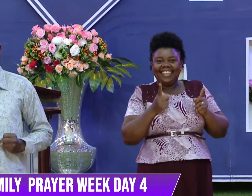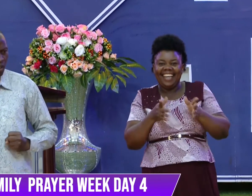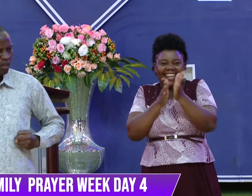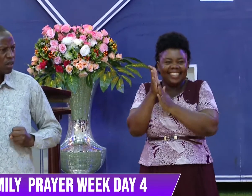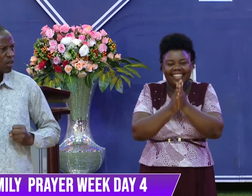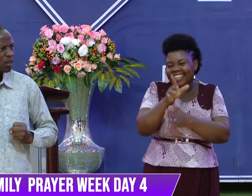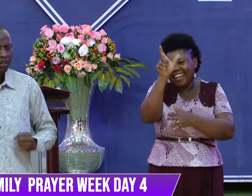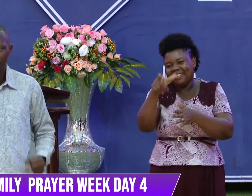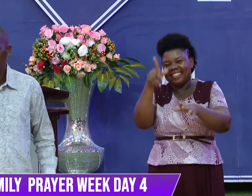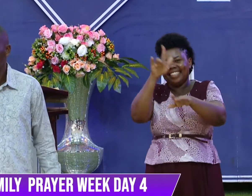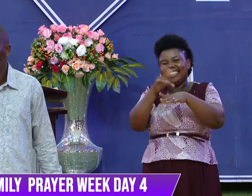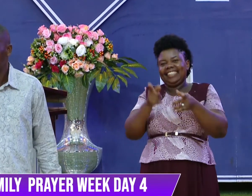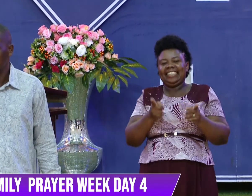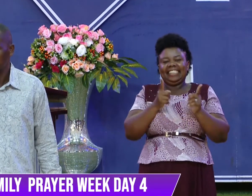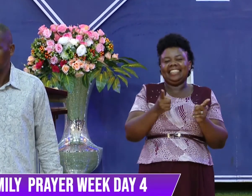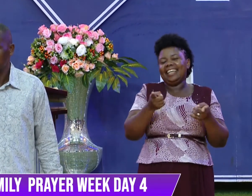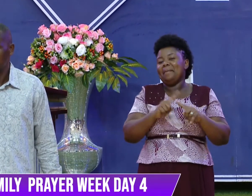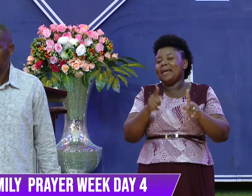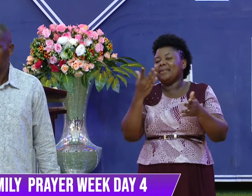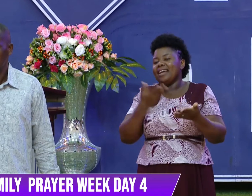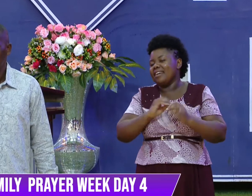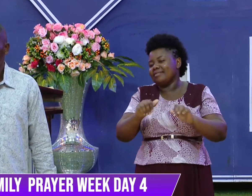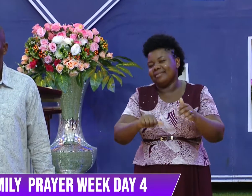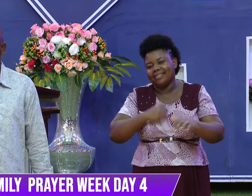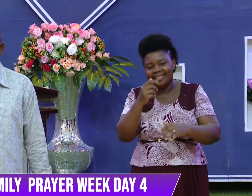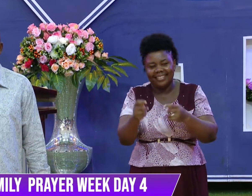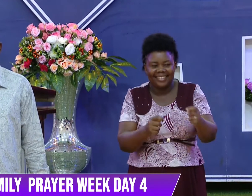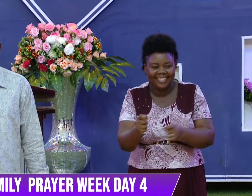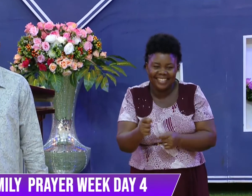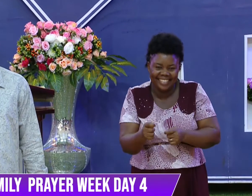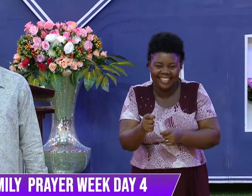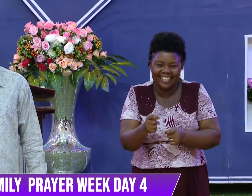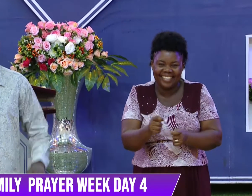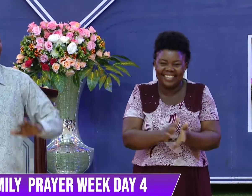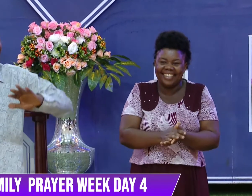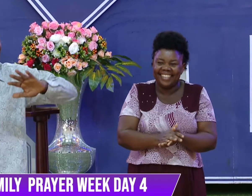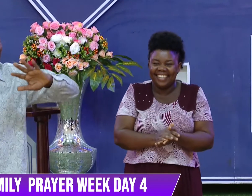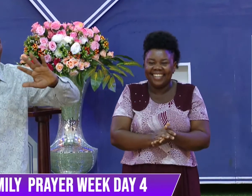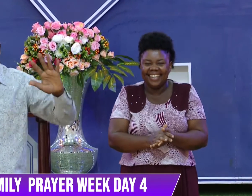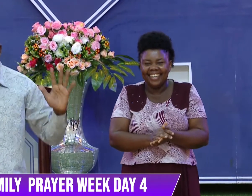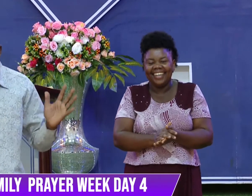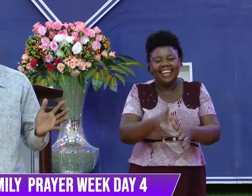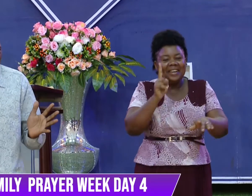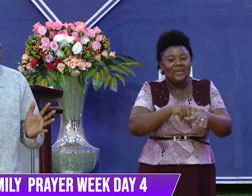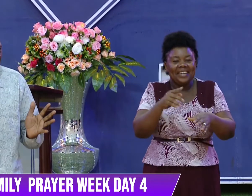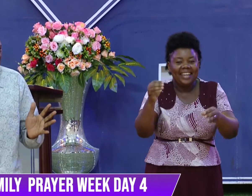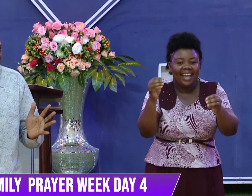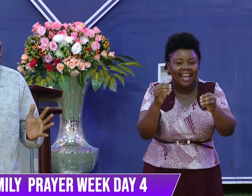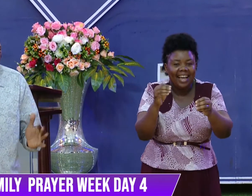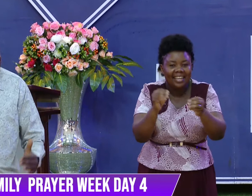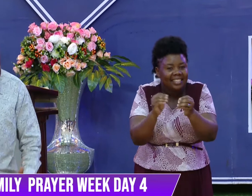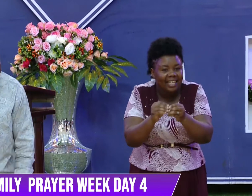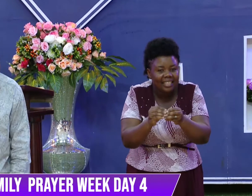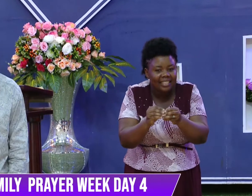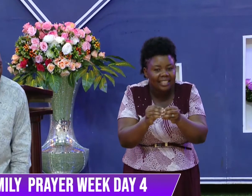the breasts are already out there saying, who can touch my breast? Who can touch my breast? But lack of self-control. If you're a young